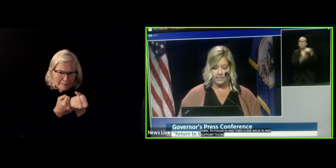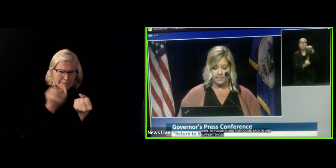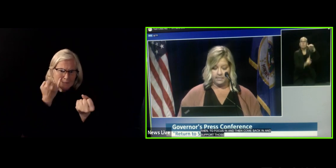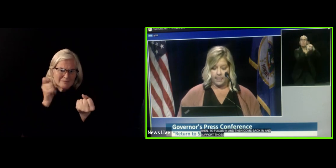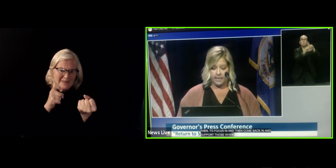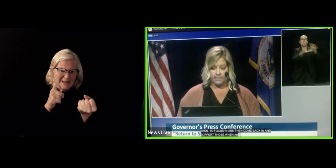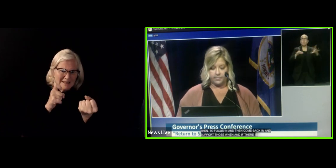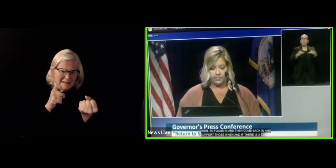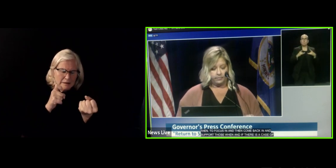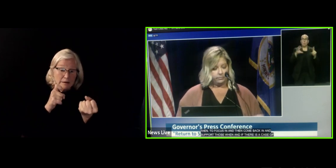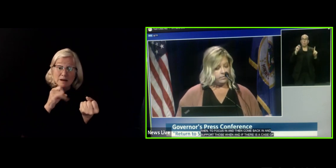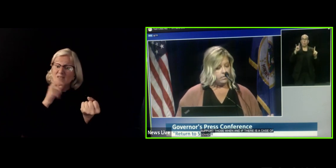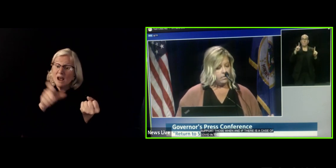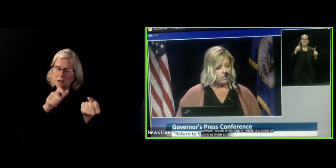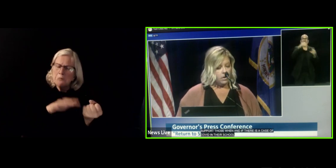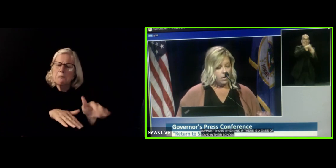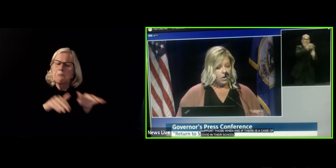community.